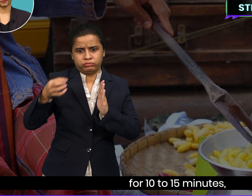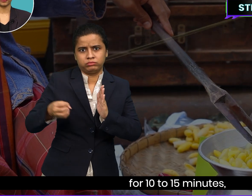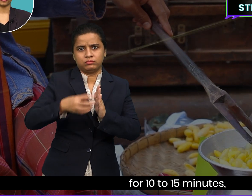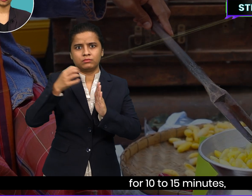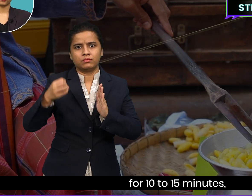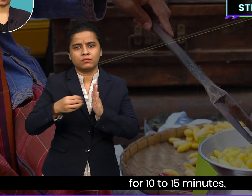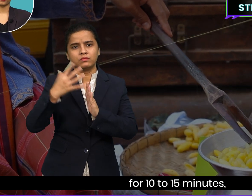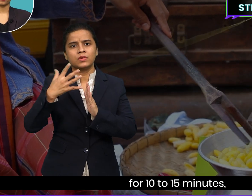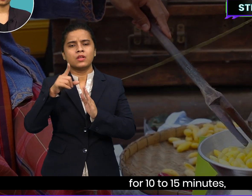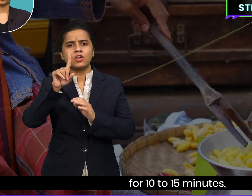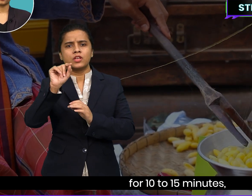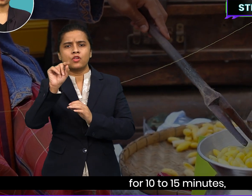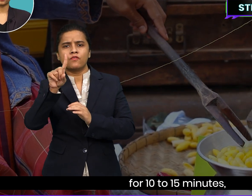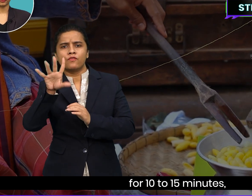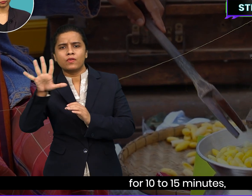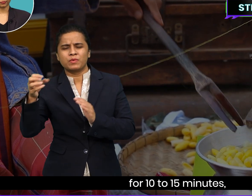minutes.